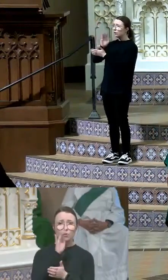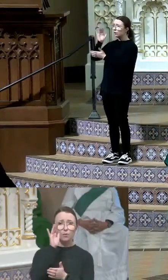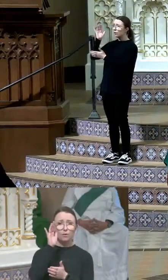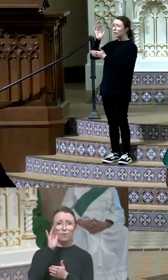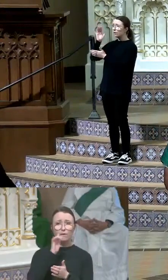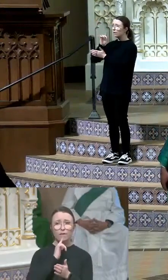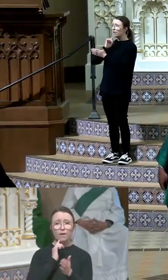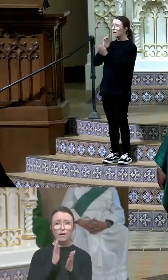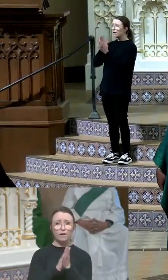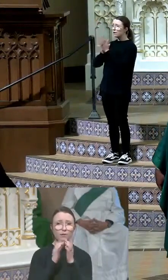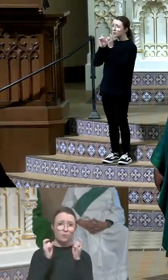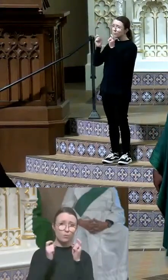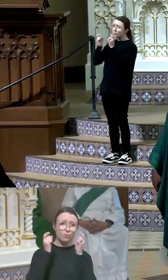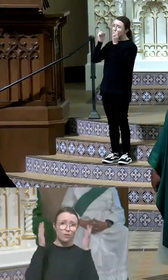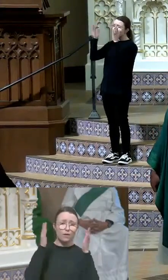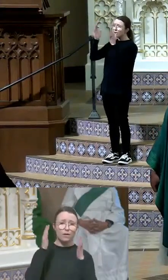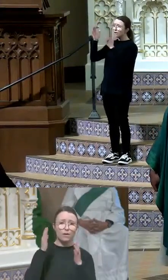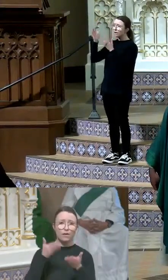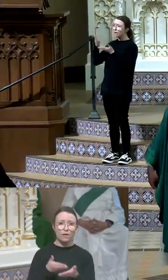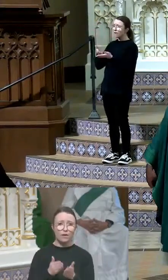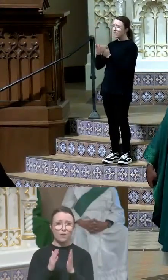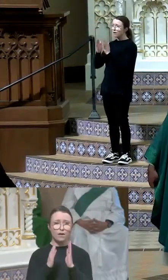Hallelujah, amen.